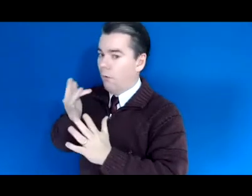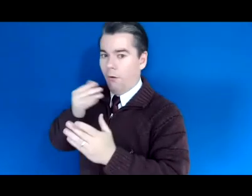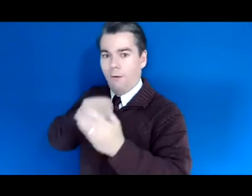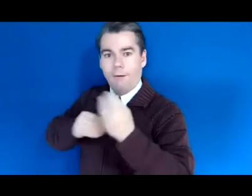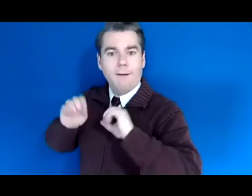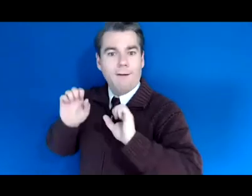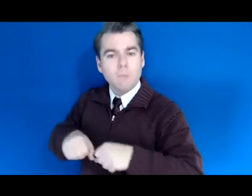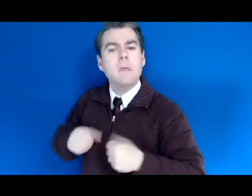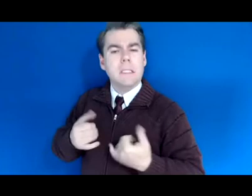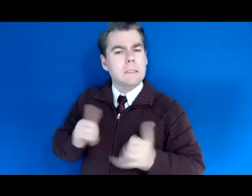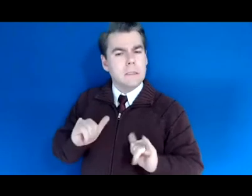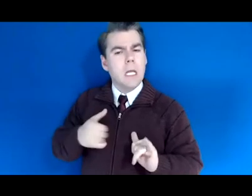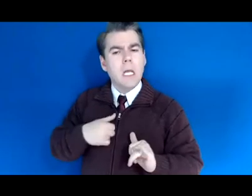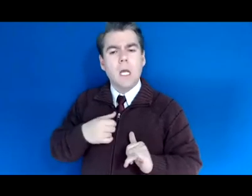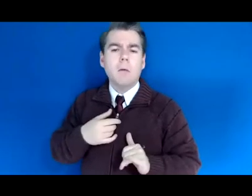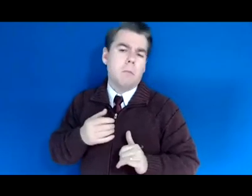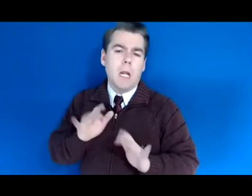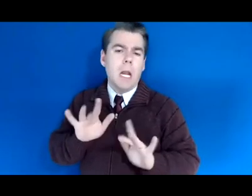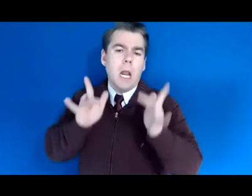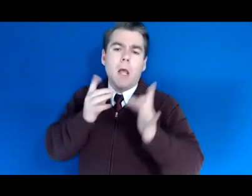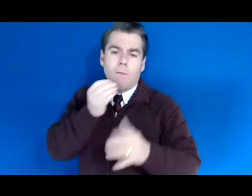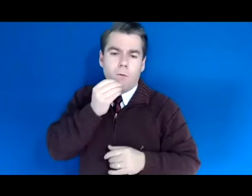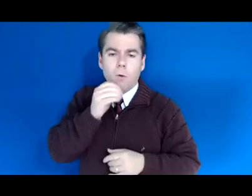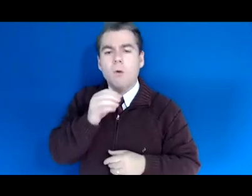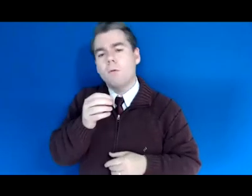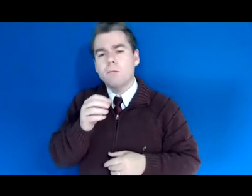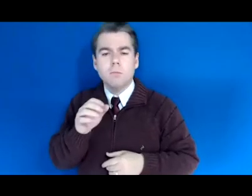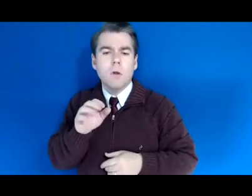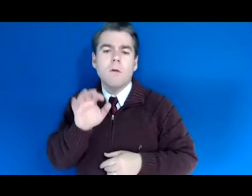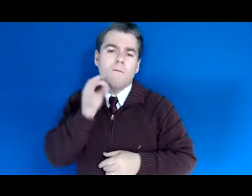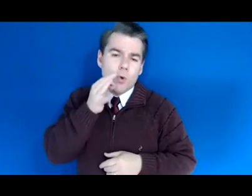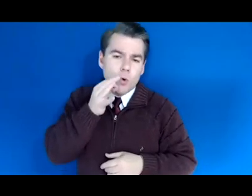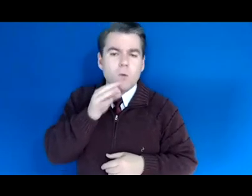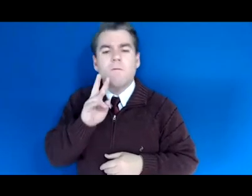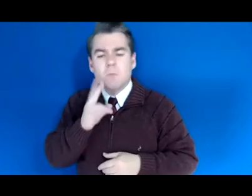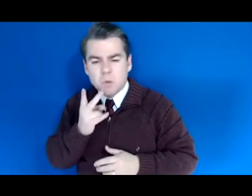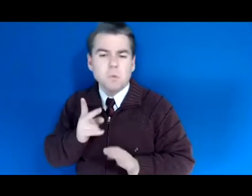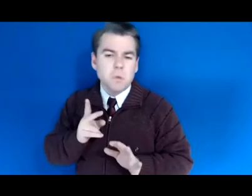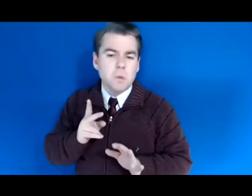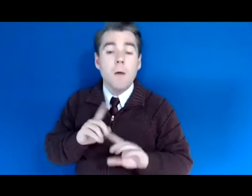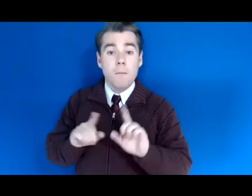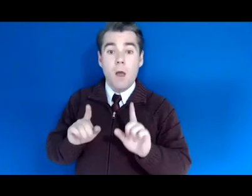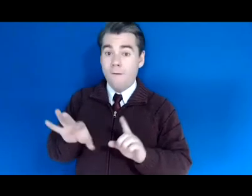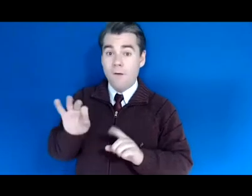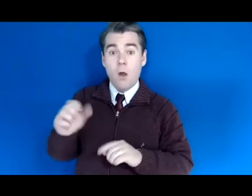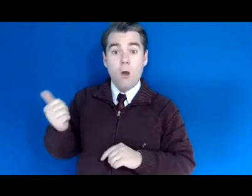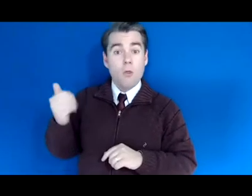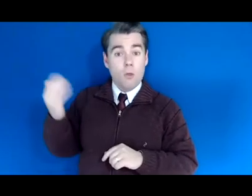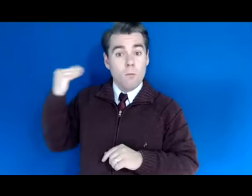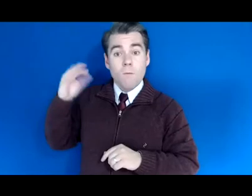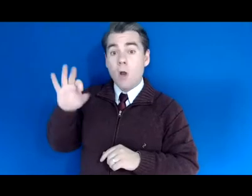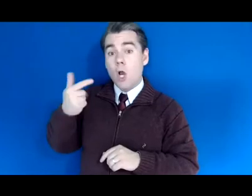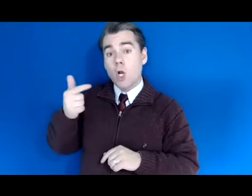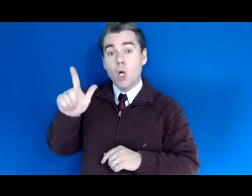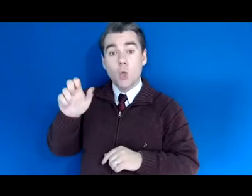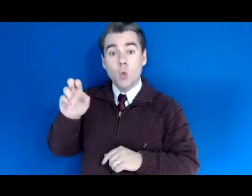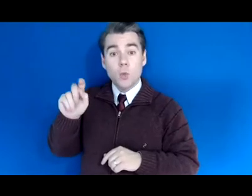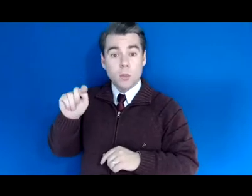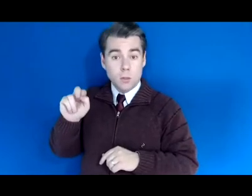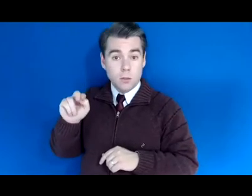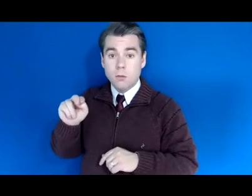thrown in. But if I accidentally come across gluten or other previous sensitivities, I don't react to